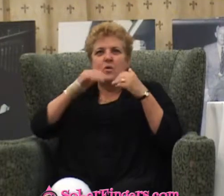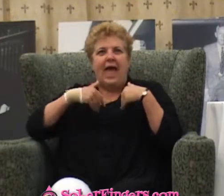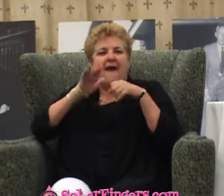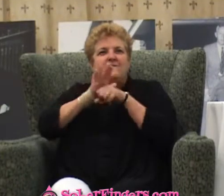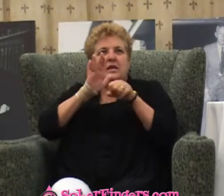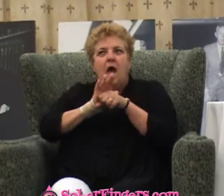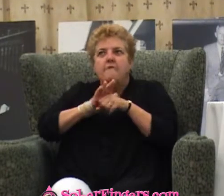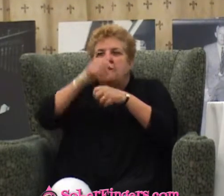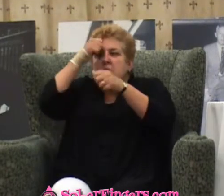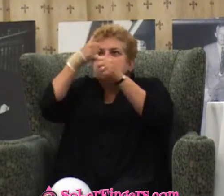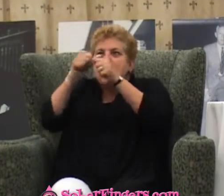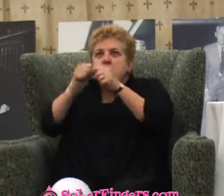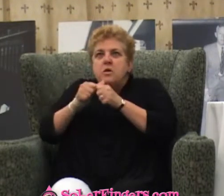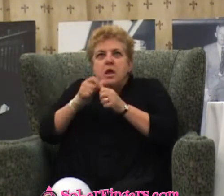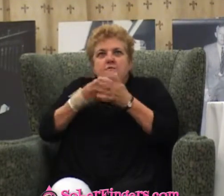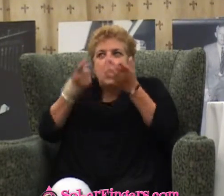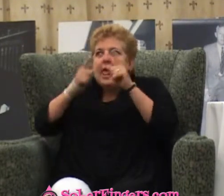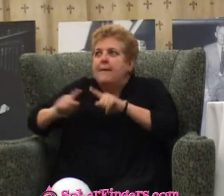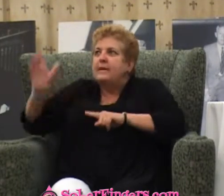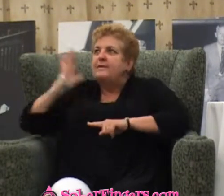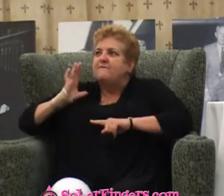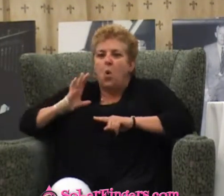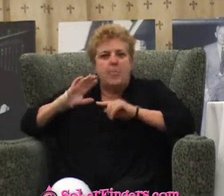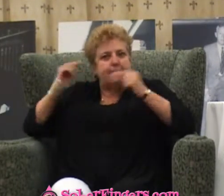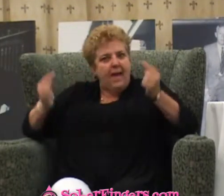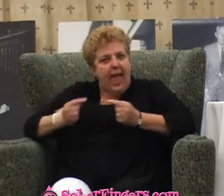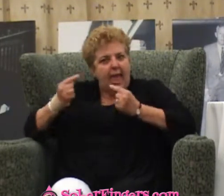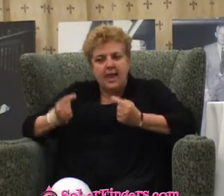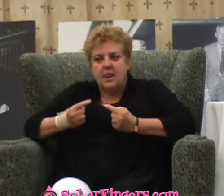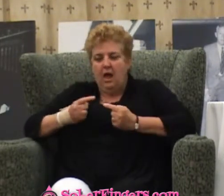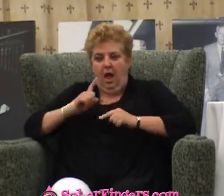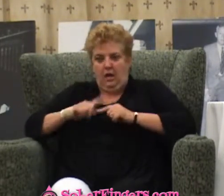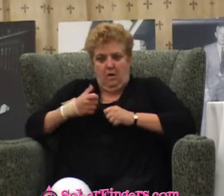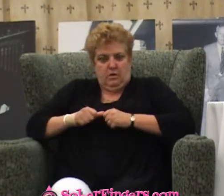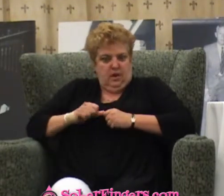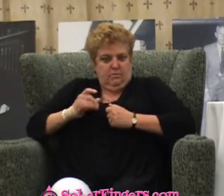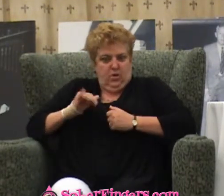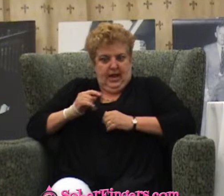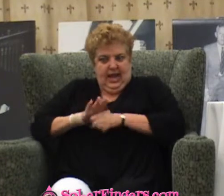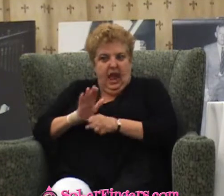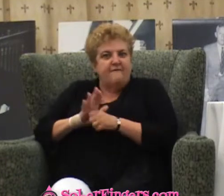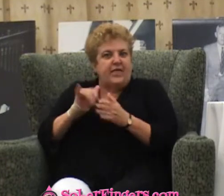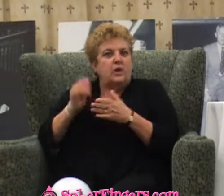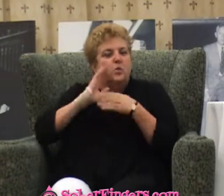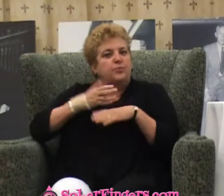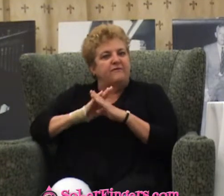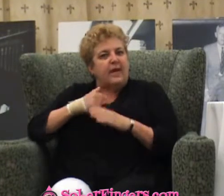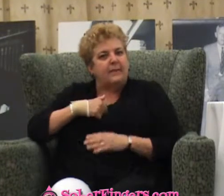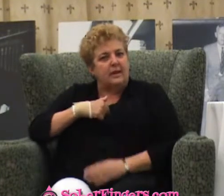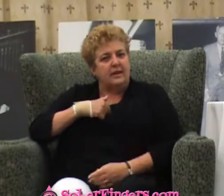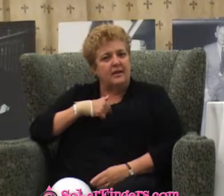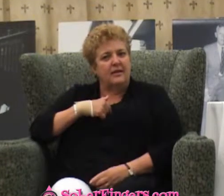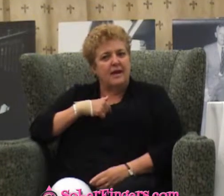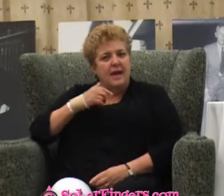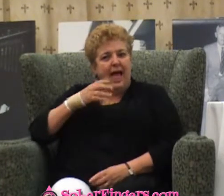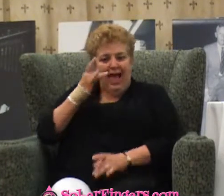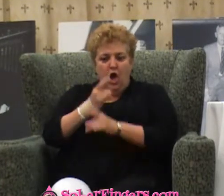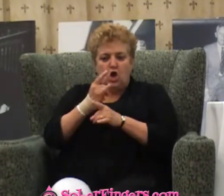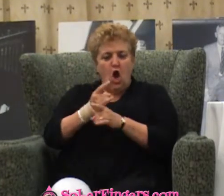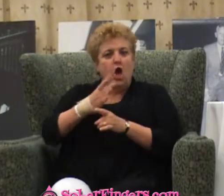week or a month ago. I love it when people say, what's your drug of choice? I'm like, alcohol's my drug of no choice. I don't choose